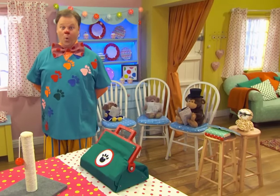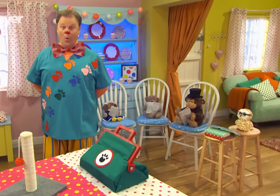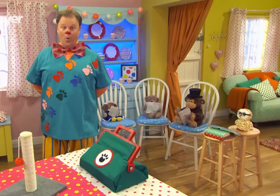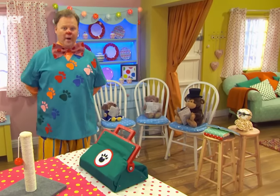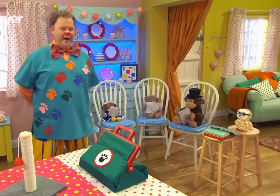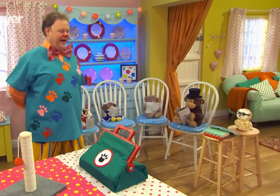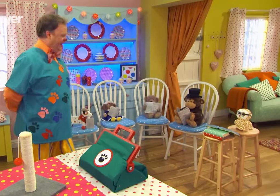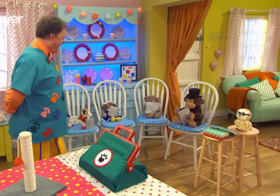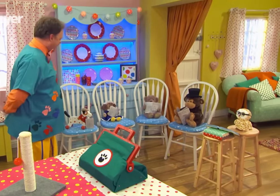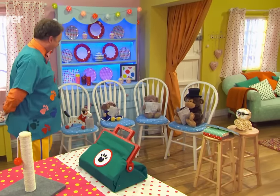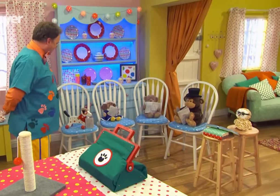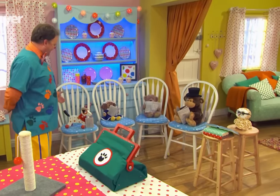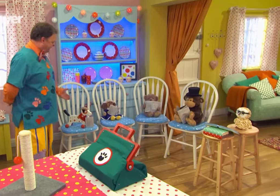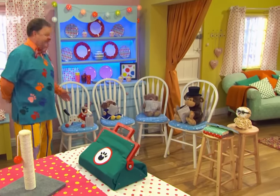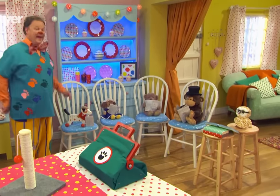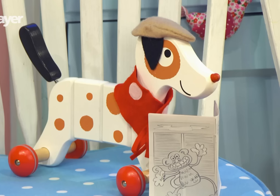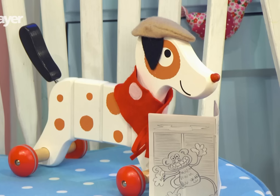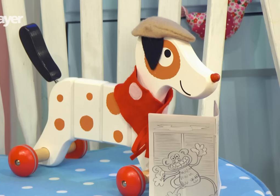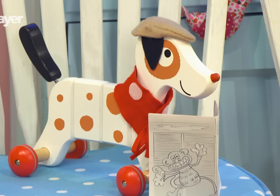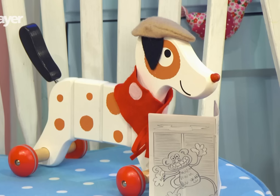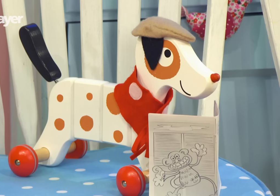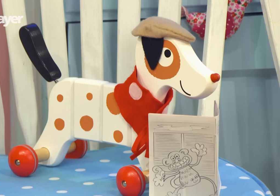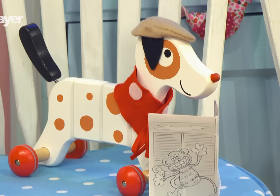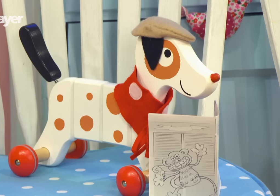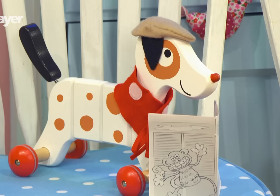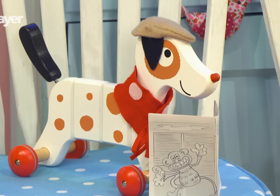Oh, it's the puppy!